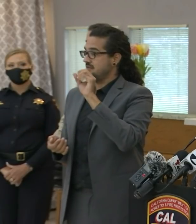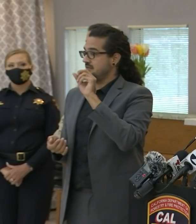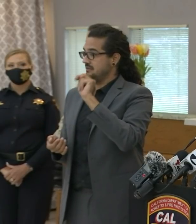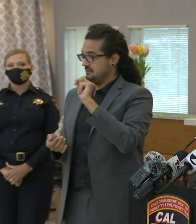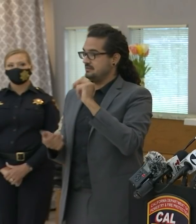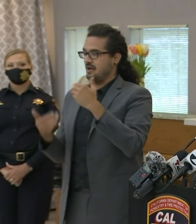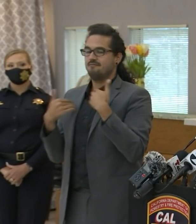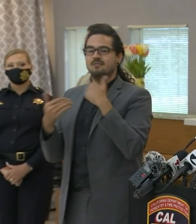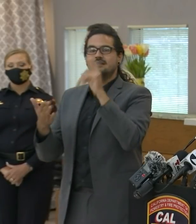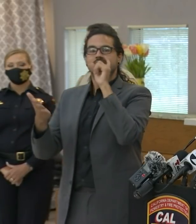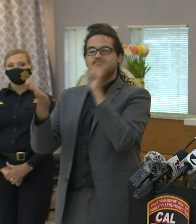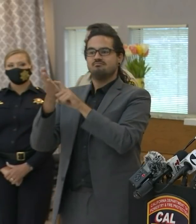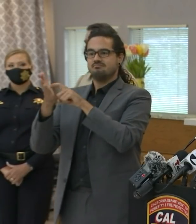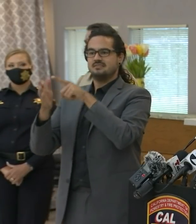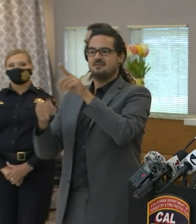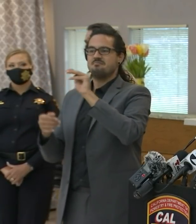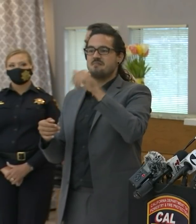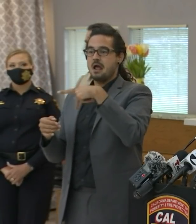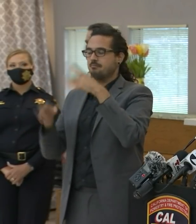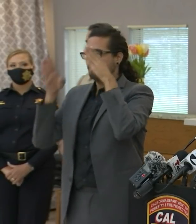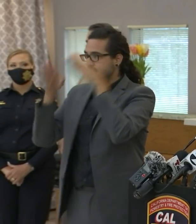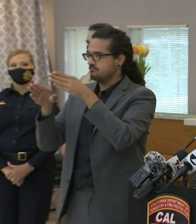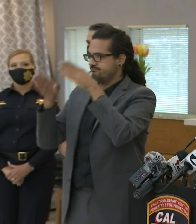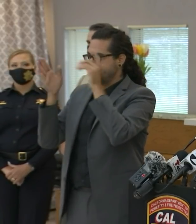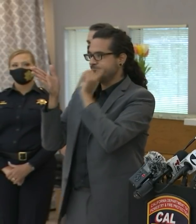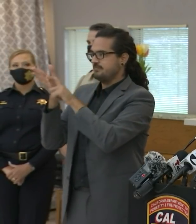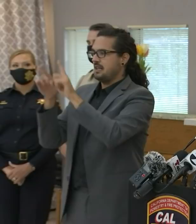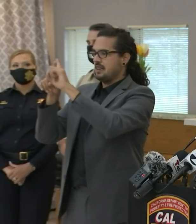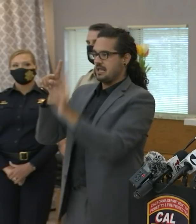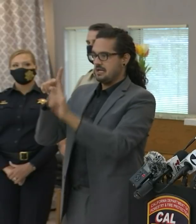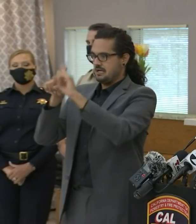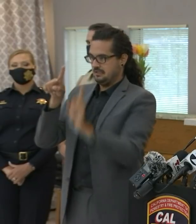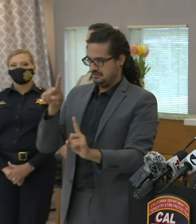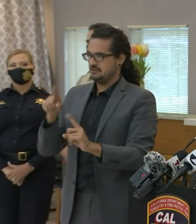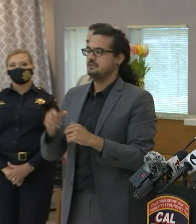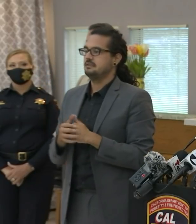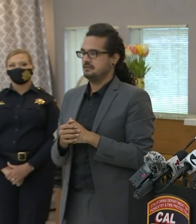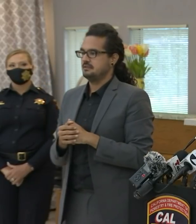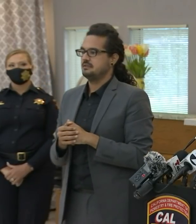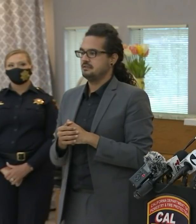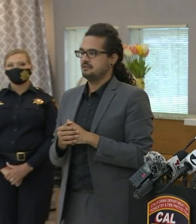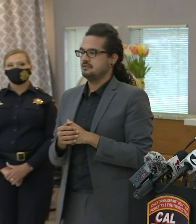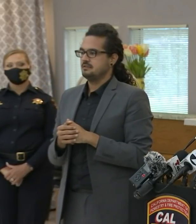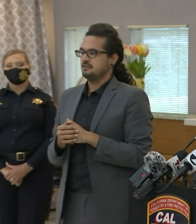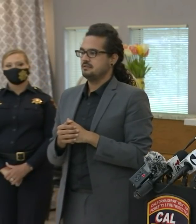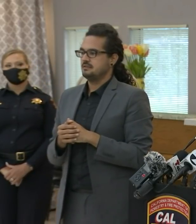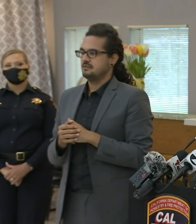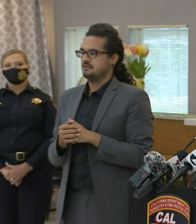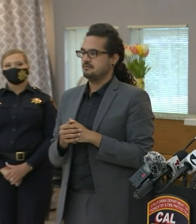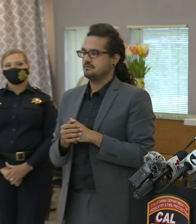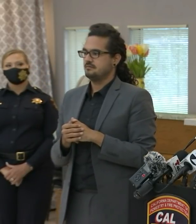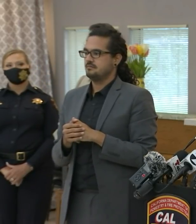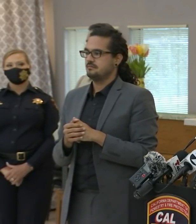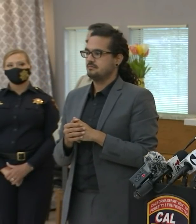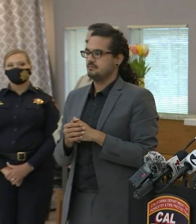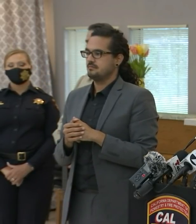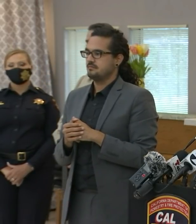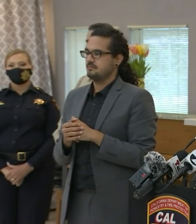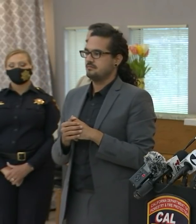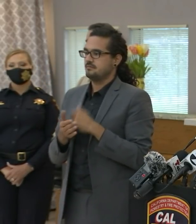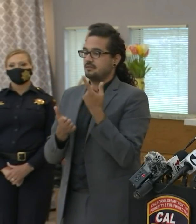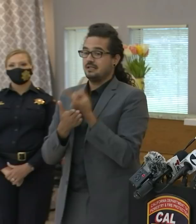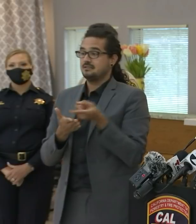come through. And in the last week, the Alert Wildfire Camera System, which is a fire